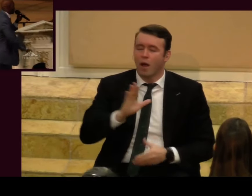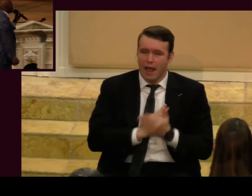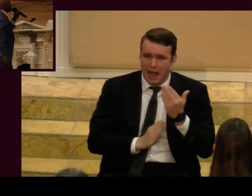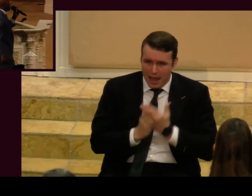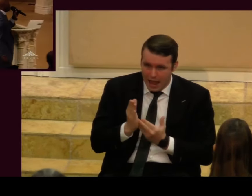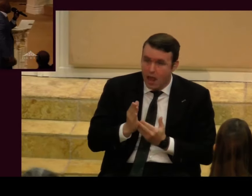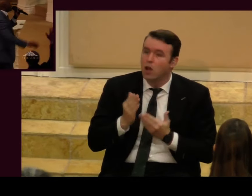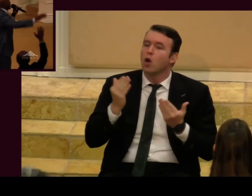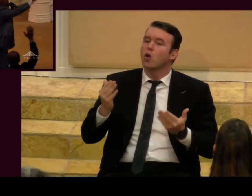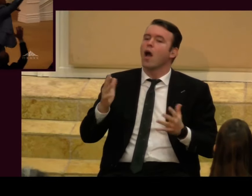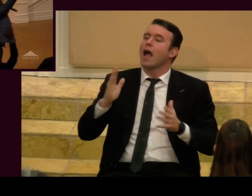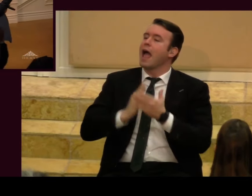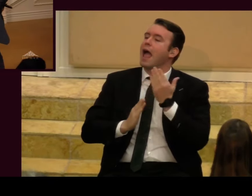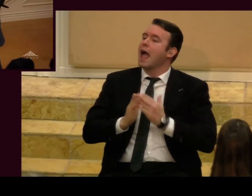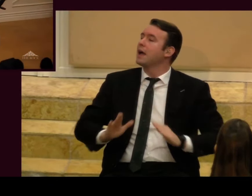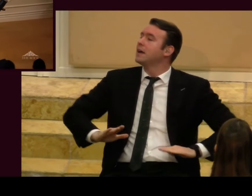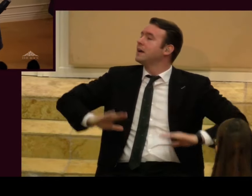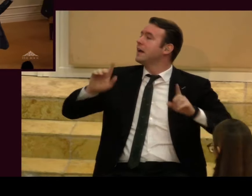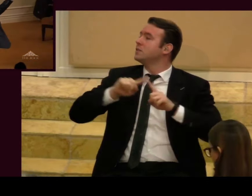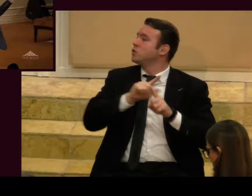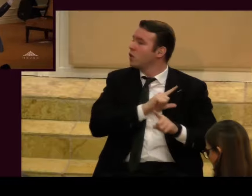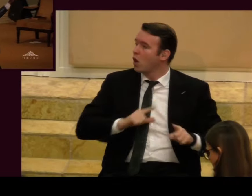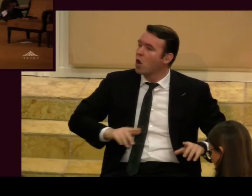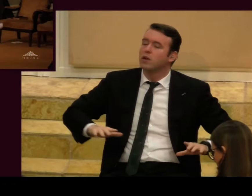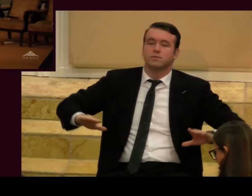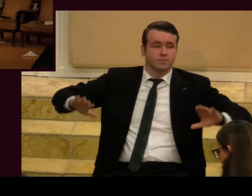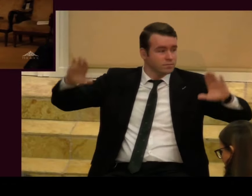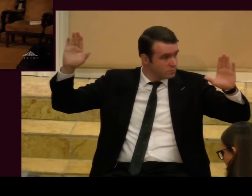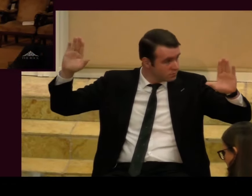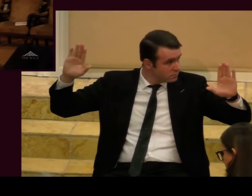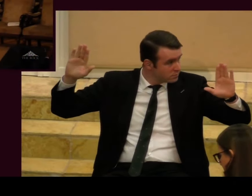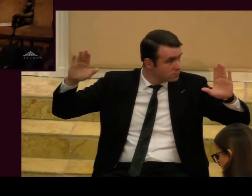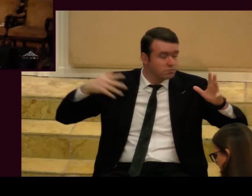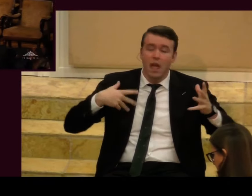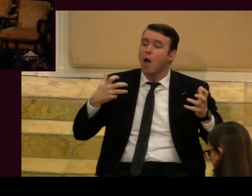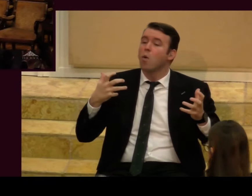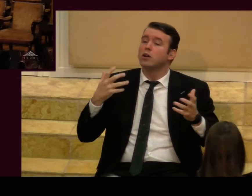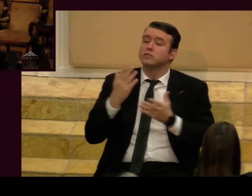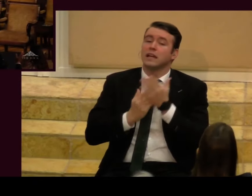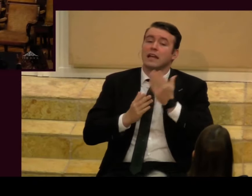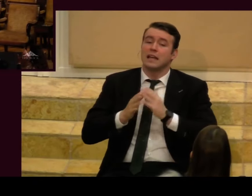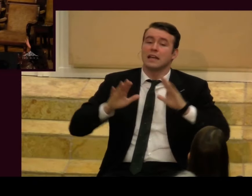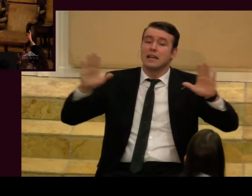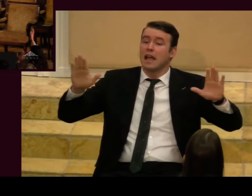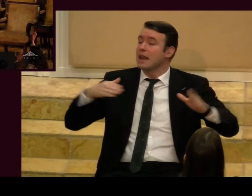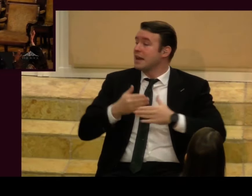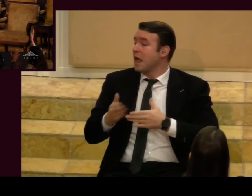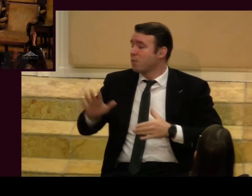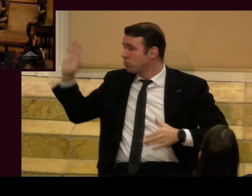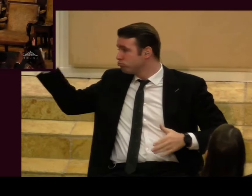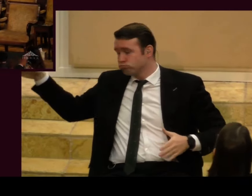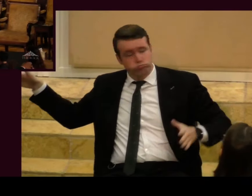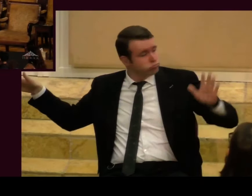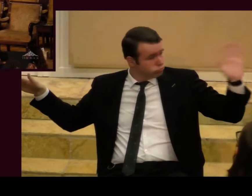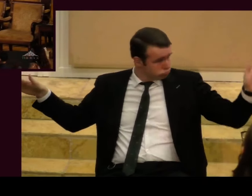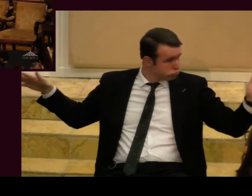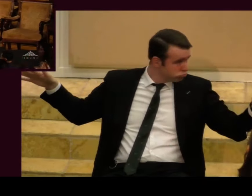your hands. Why don't you lift up that hand unto the Lord right now? I want you to lay that hand on your neighbor right